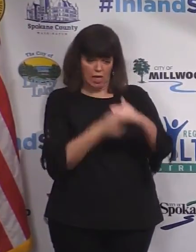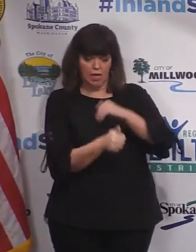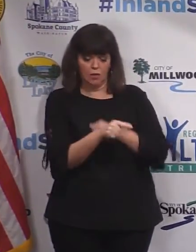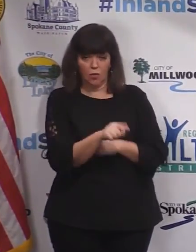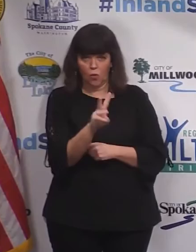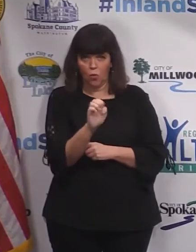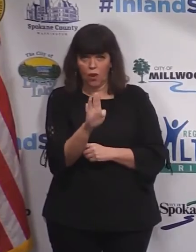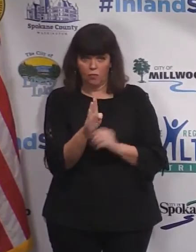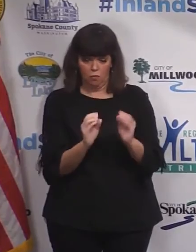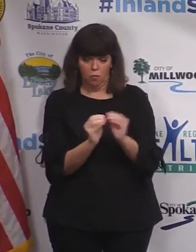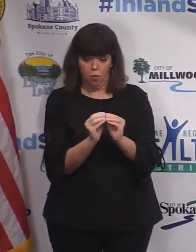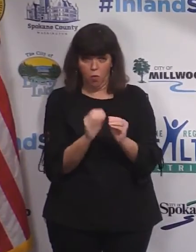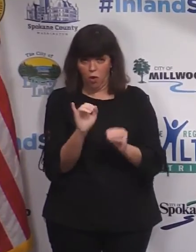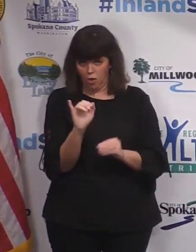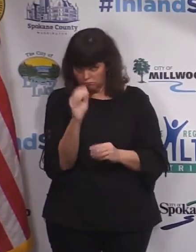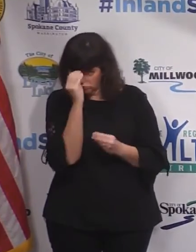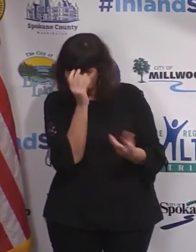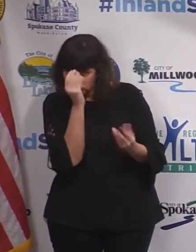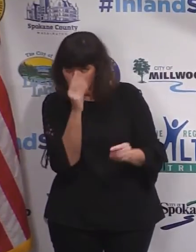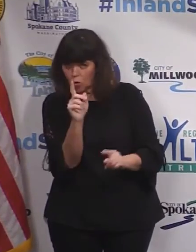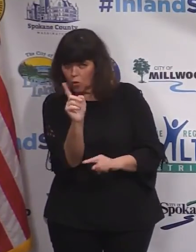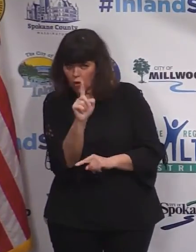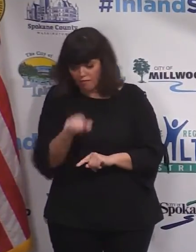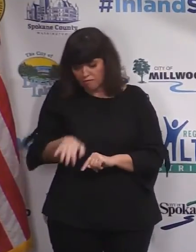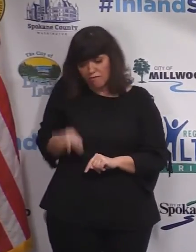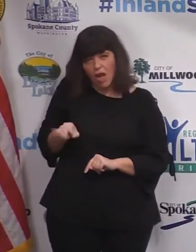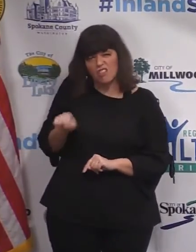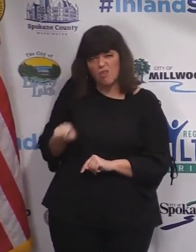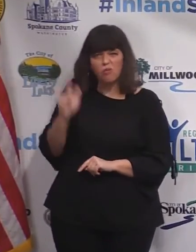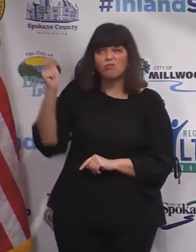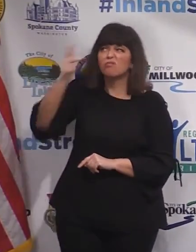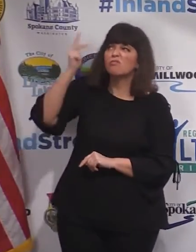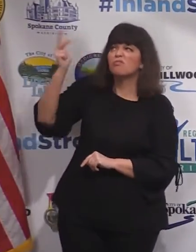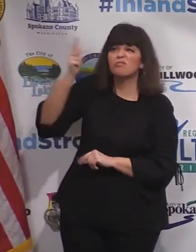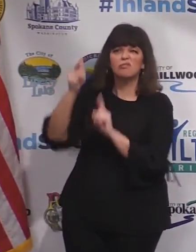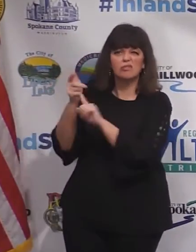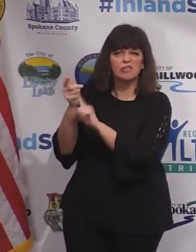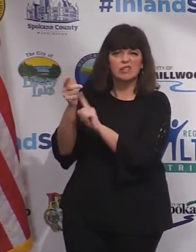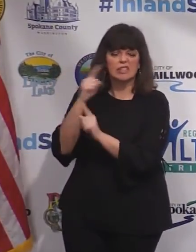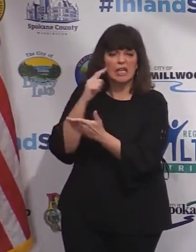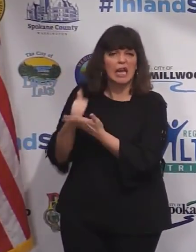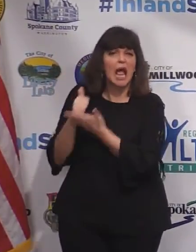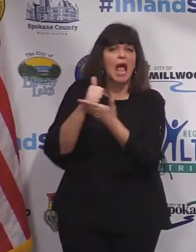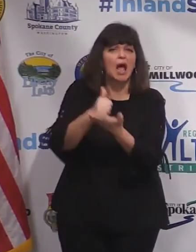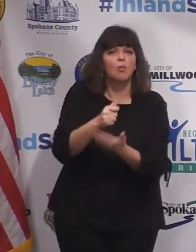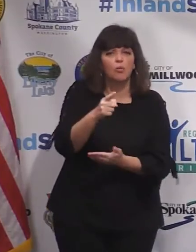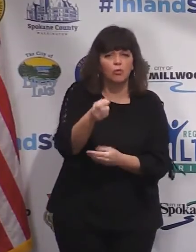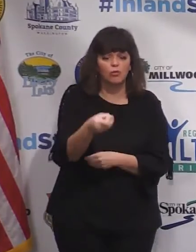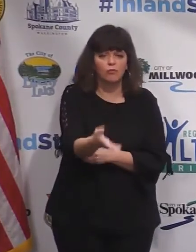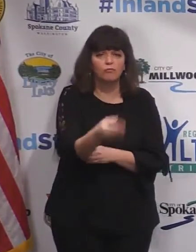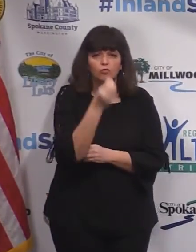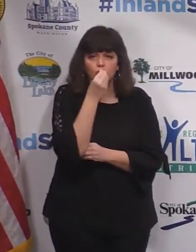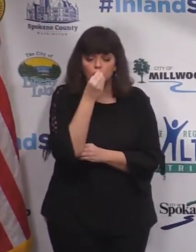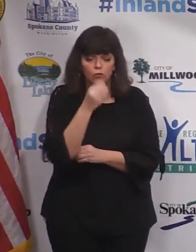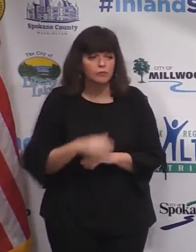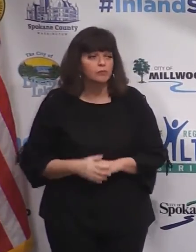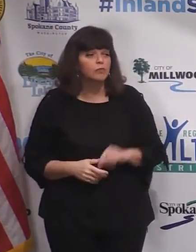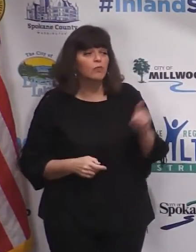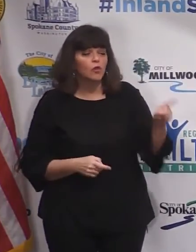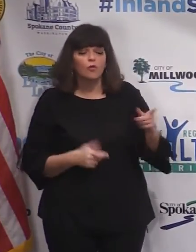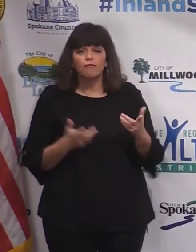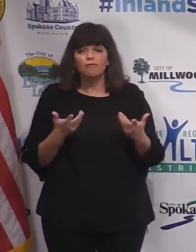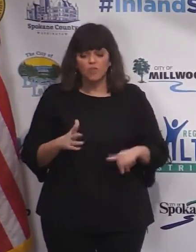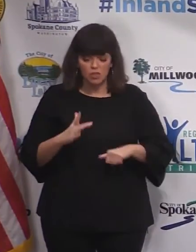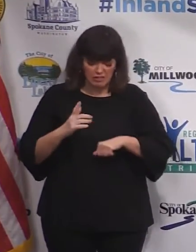on our Facebook page, and you can check our events to learn about assistance there. You touched upon this as well, but if you could